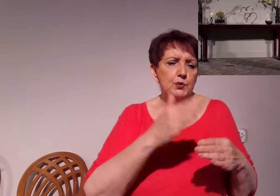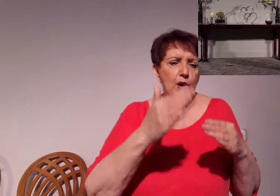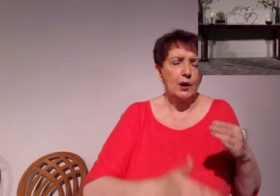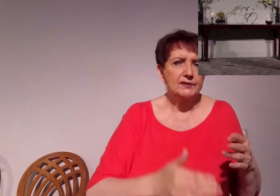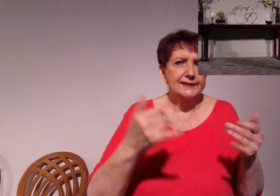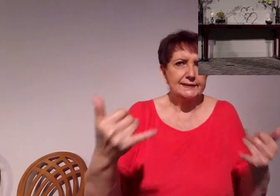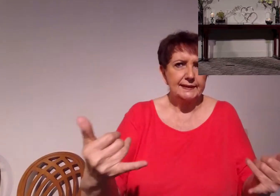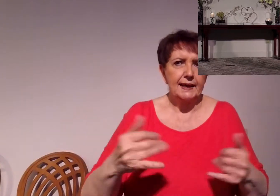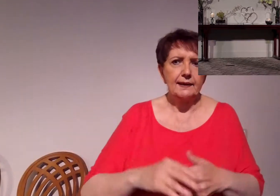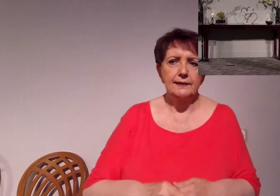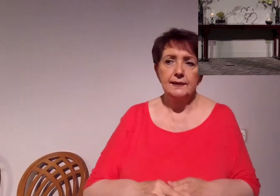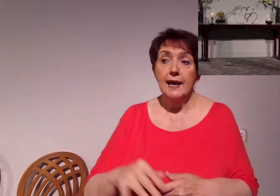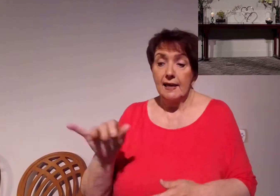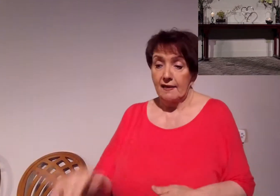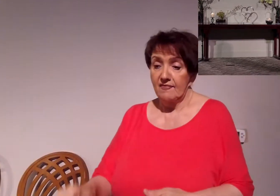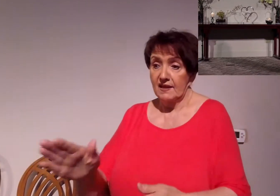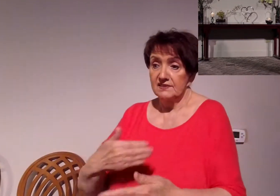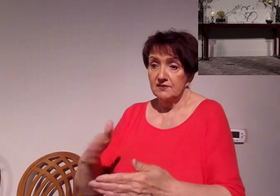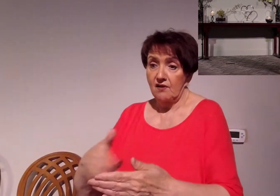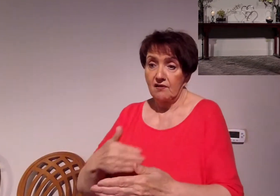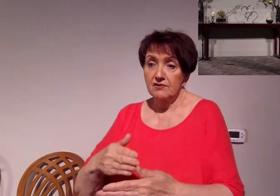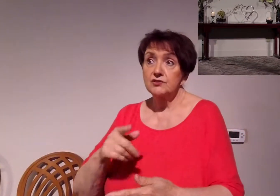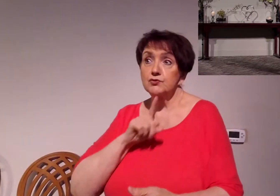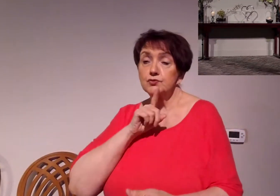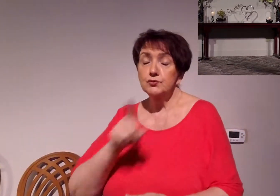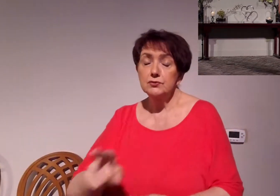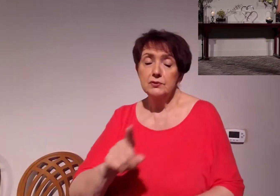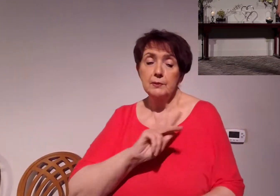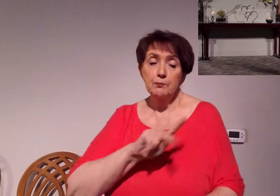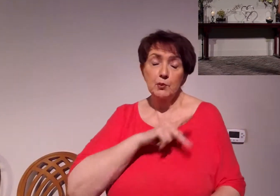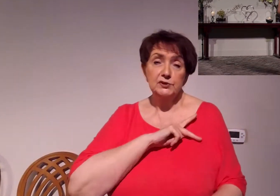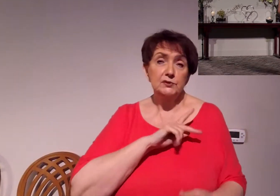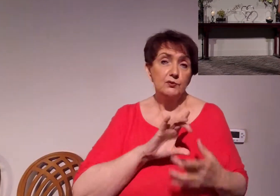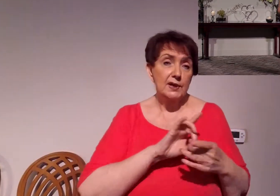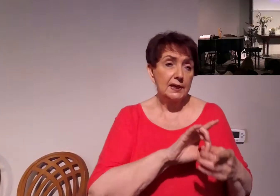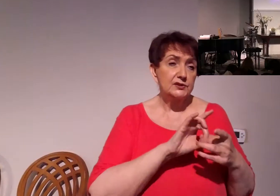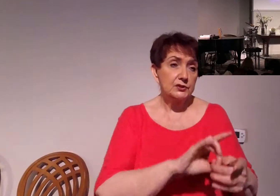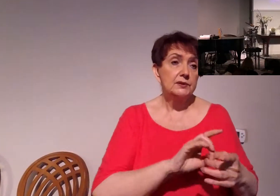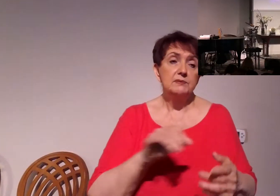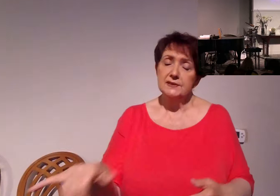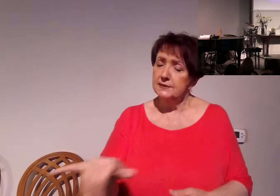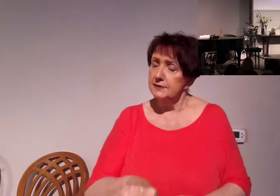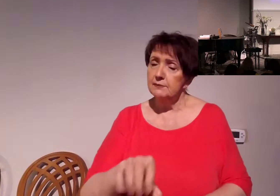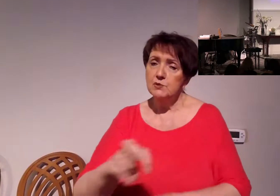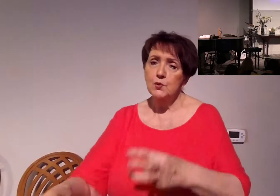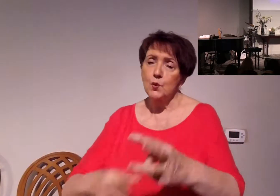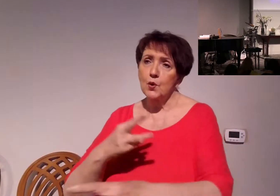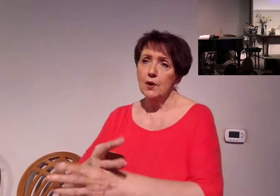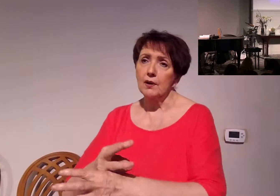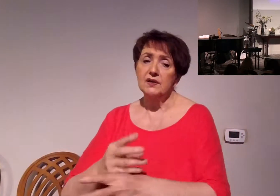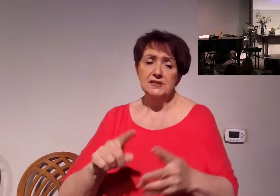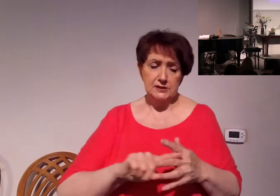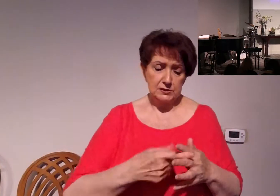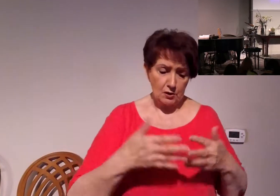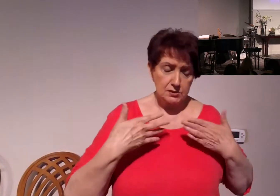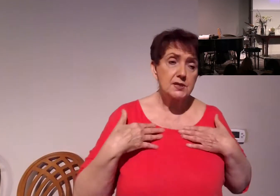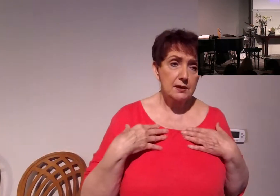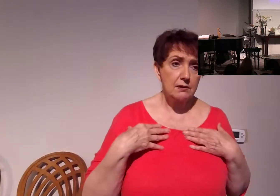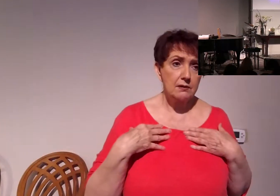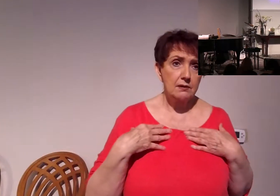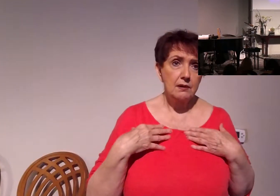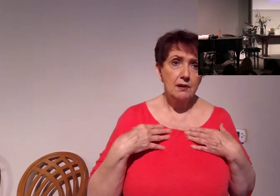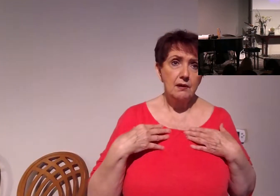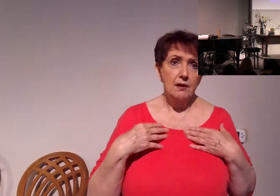as true in our personal relationships as it is in the world. It has to start with us. And one of the things